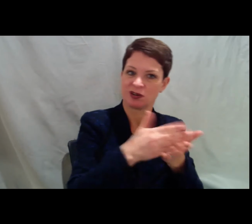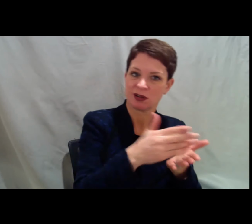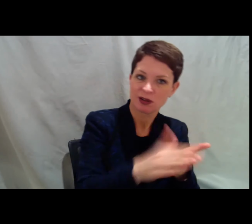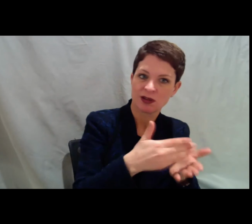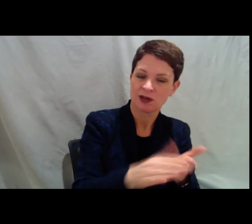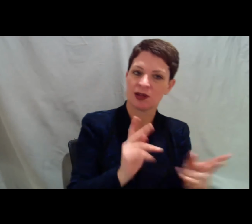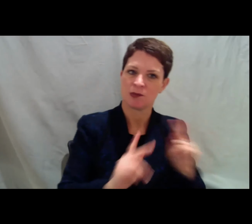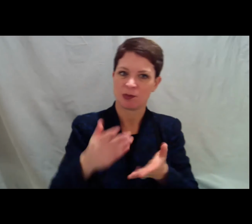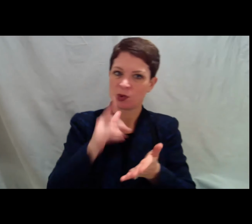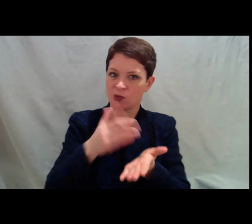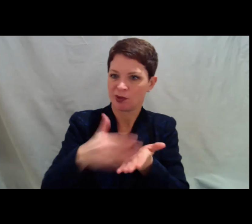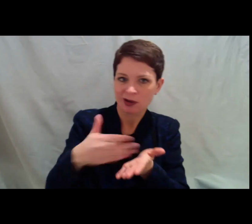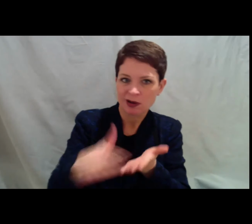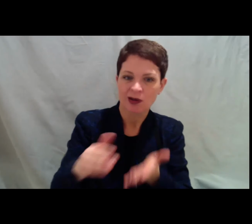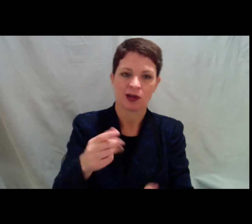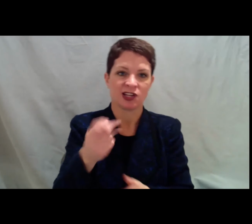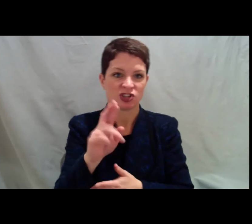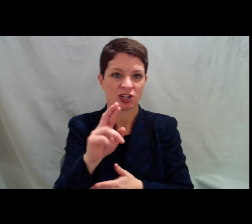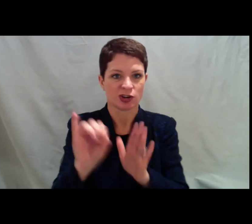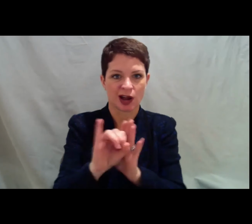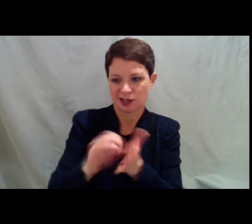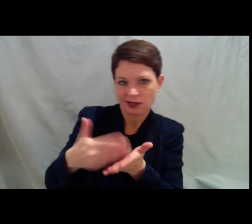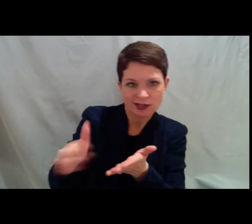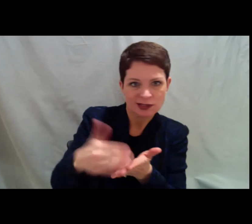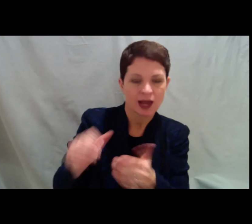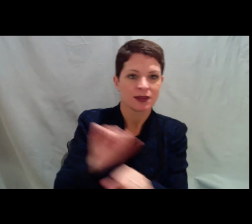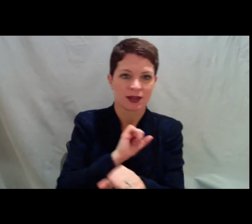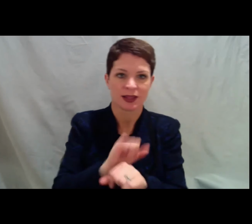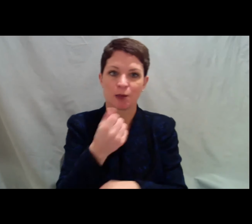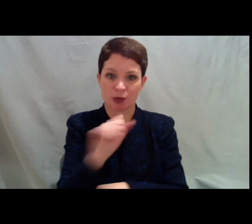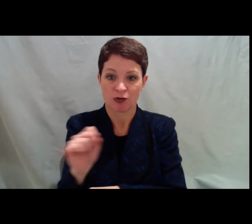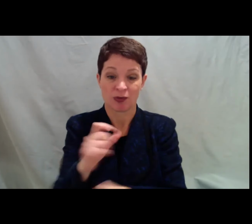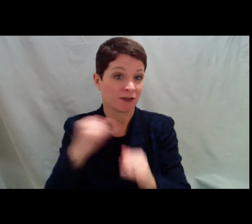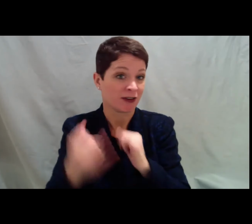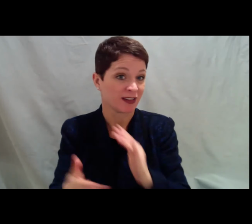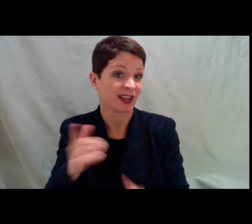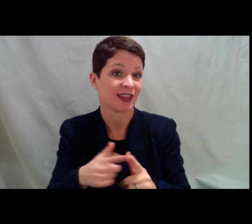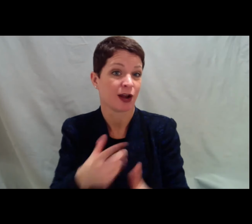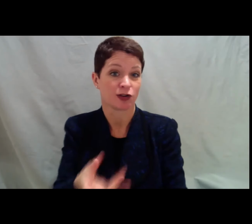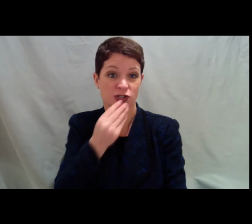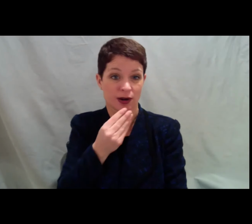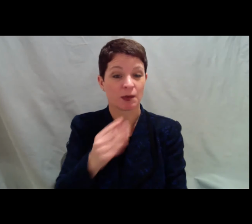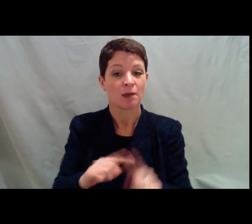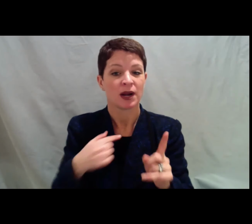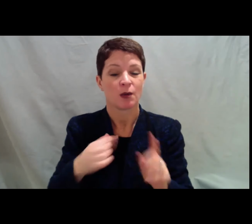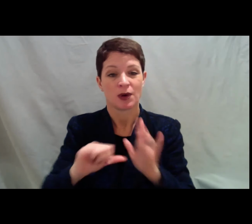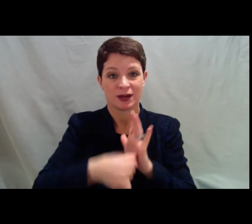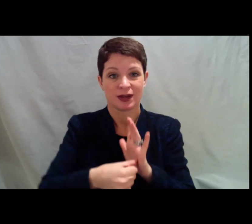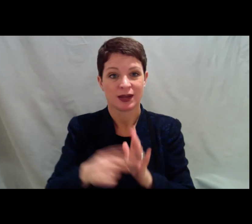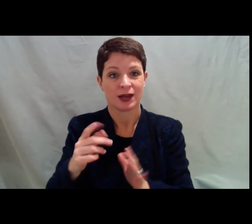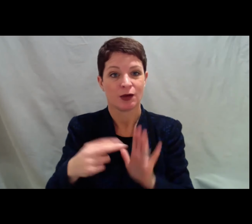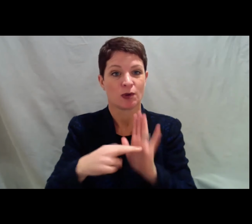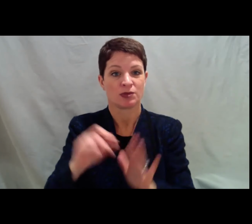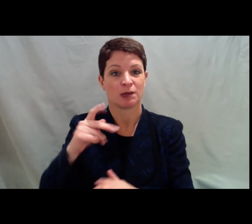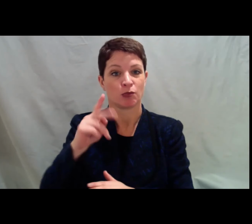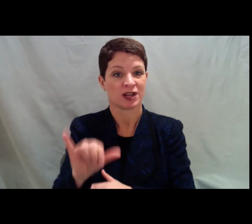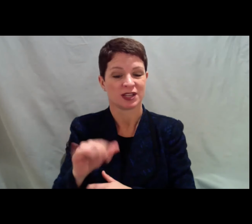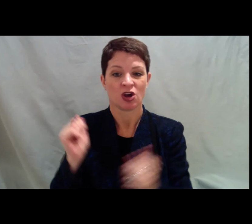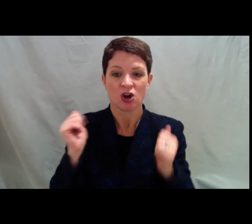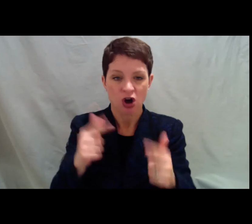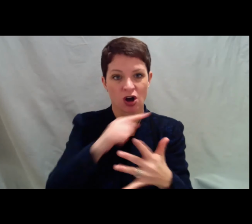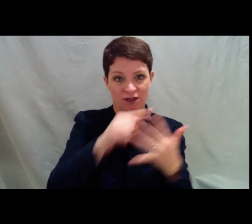marginalized people with marginalized sexual and gender identities, and the labor movement. And the final thing, and I'll shut up, I want to just echo Representative Presley. I love that she said this, that all of